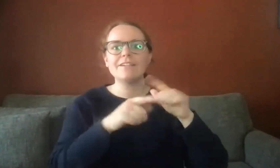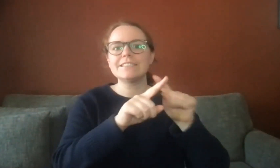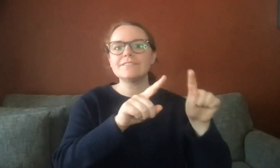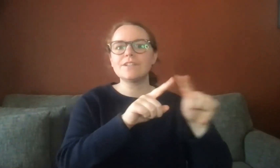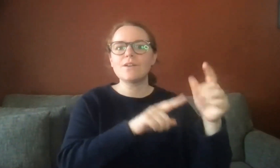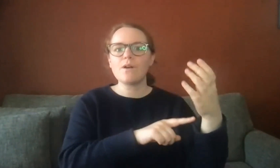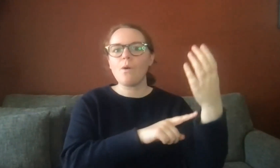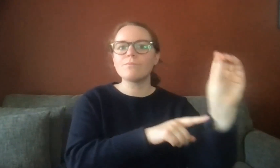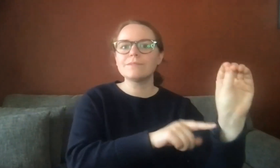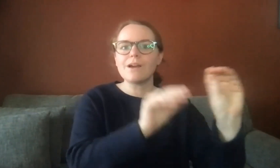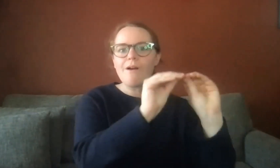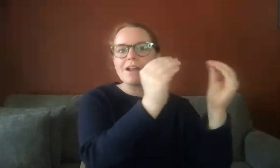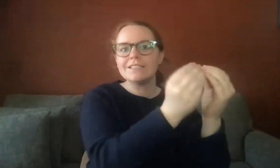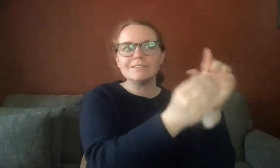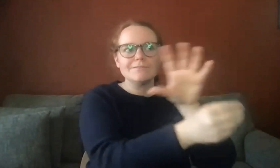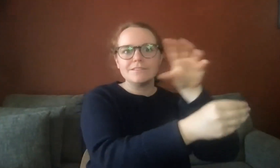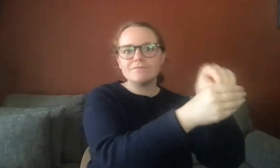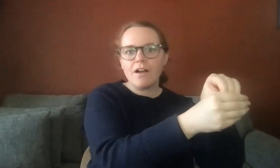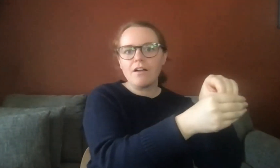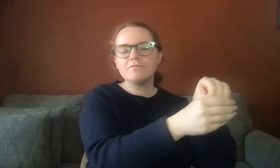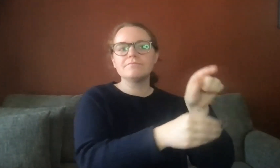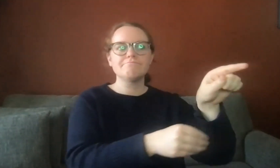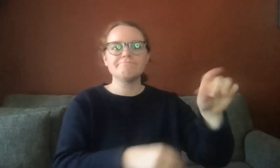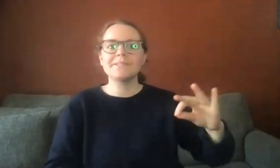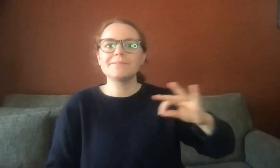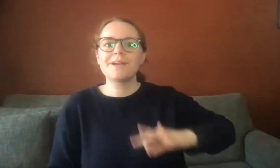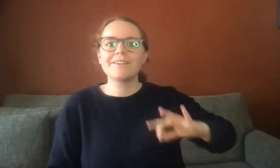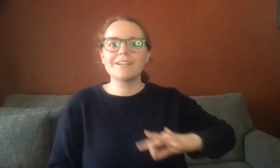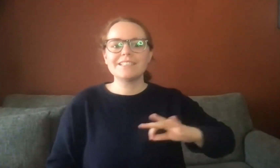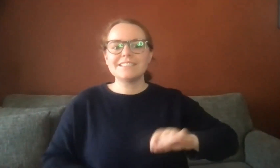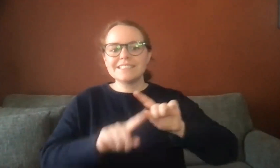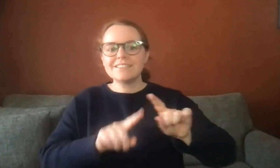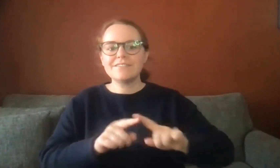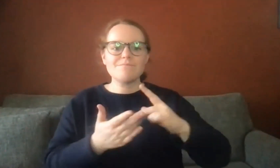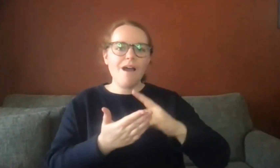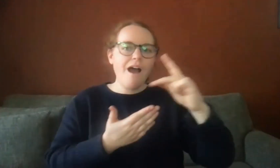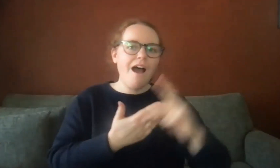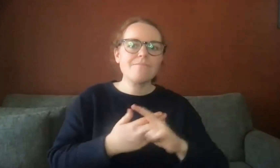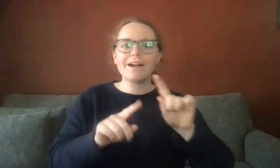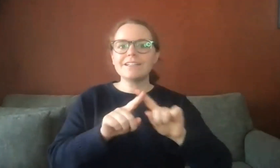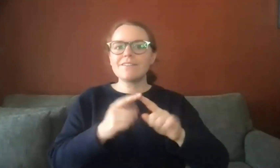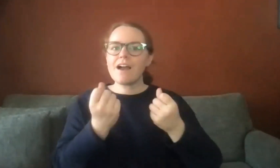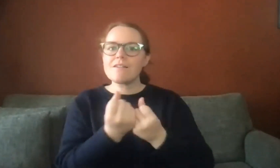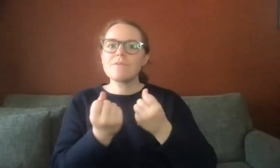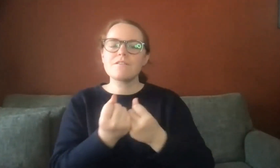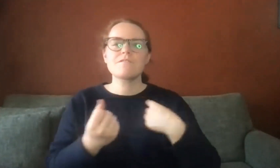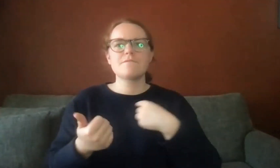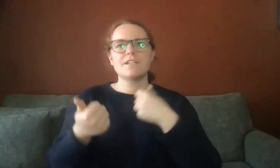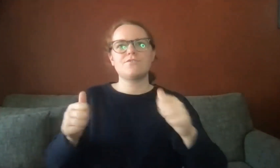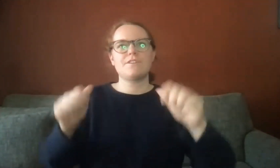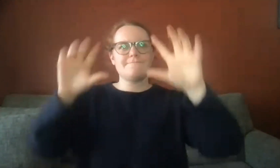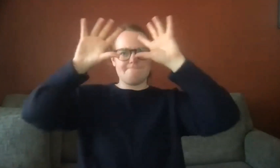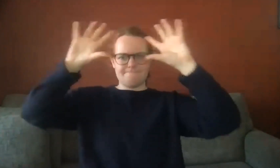well. And so they could benefit from different programs and different supports. So sometimes we try to look at the big picture and